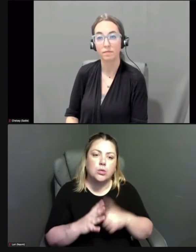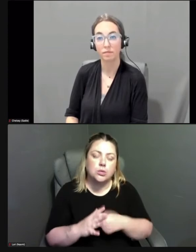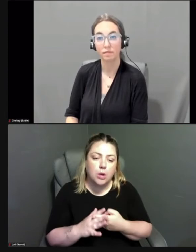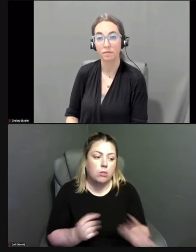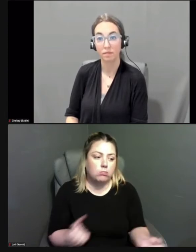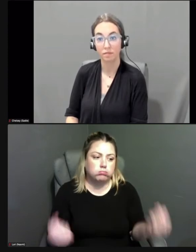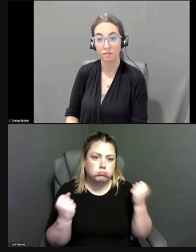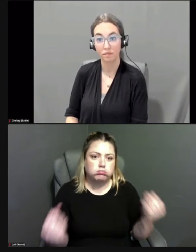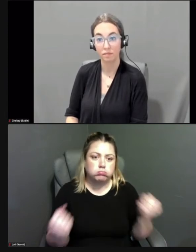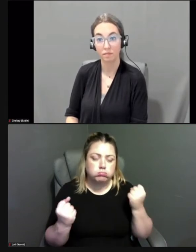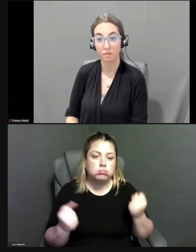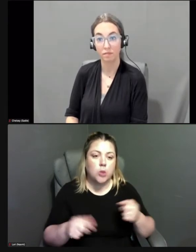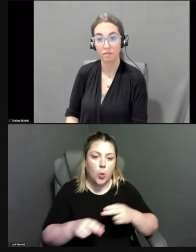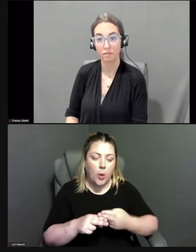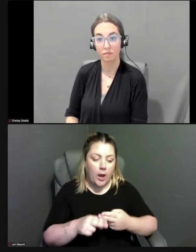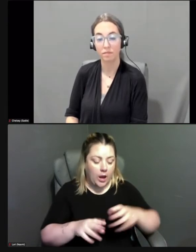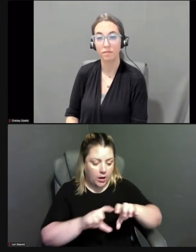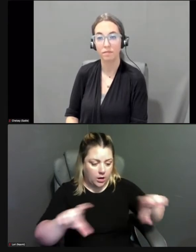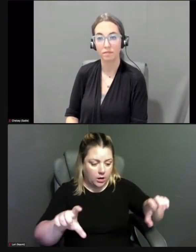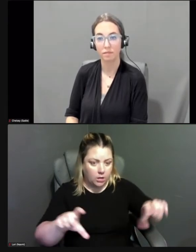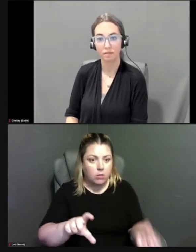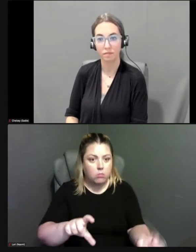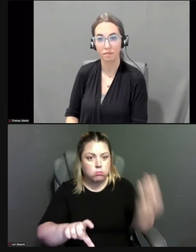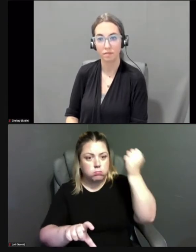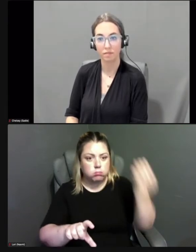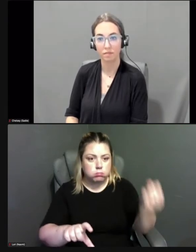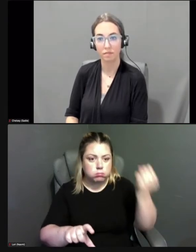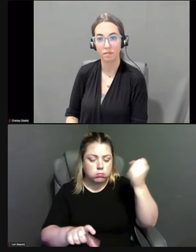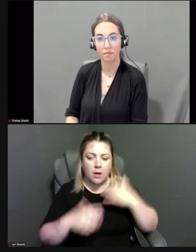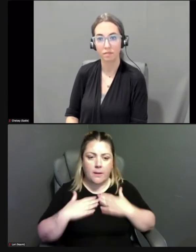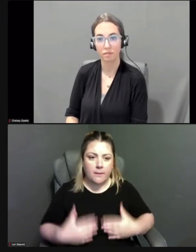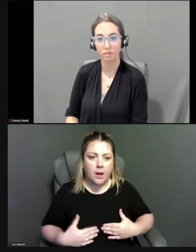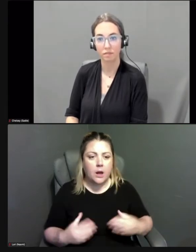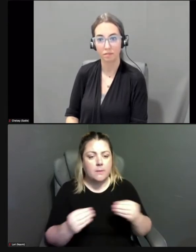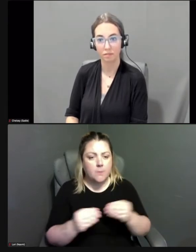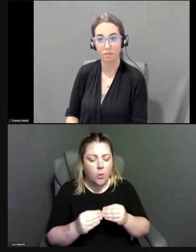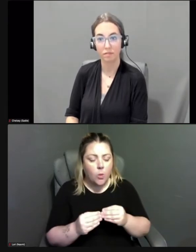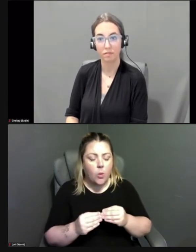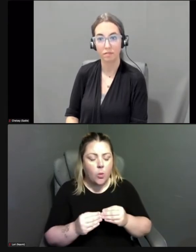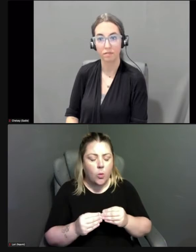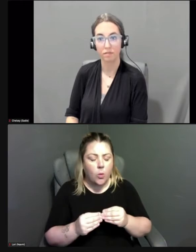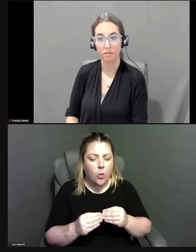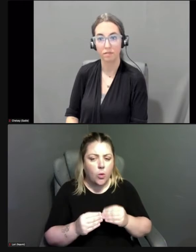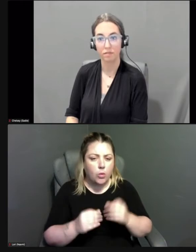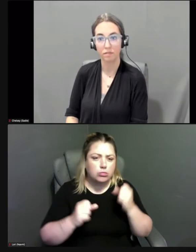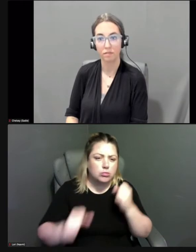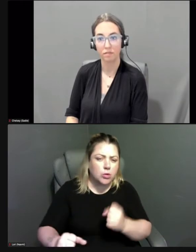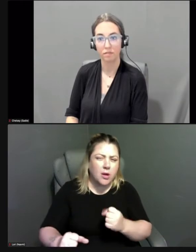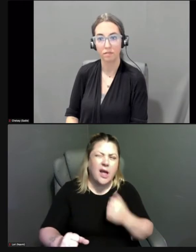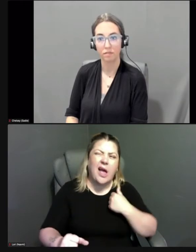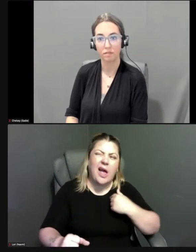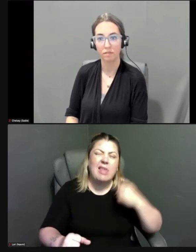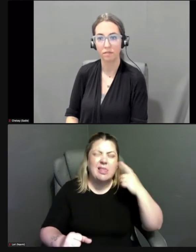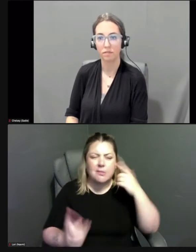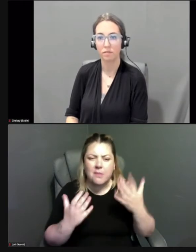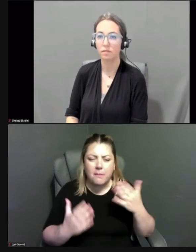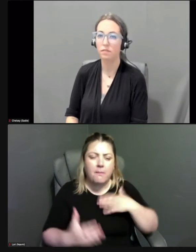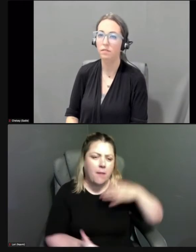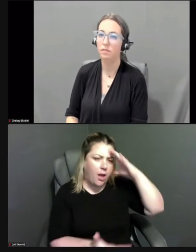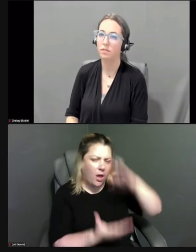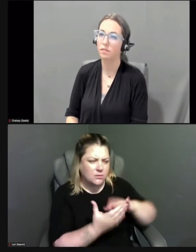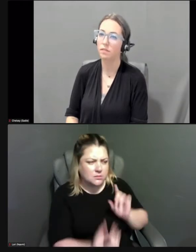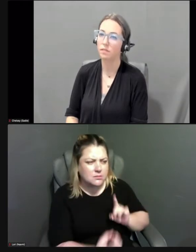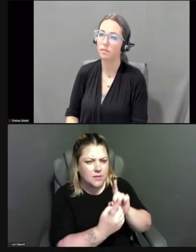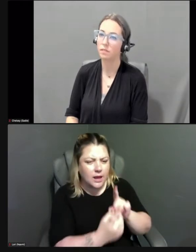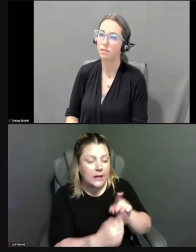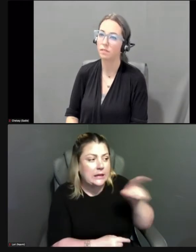and build more strength. Honestly, it's possible that I had met my now husband by that time and he lifted weights